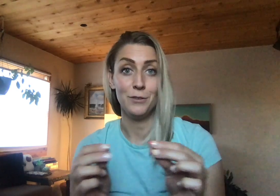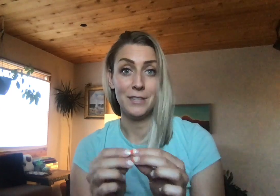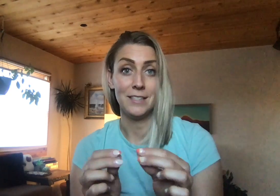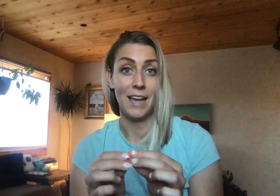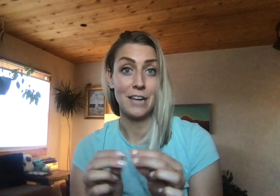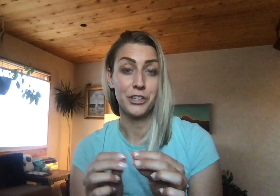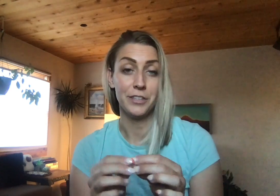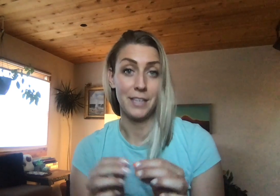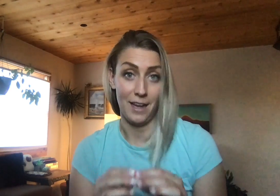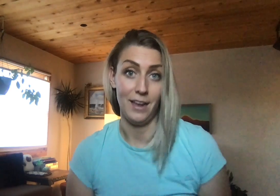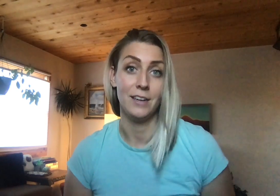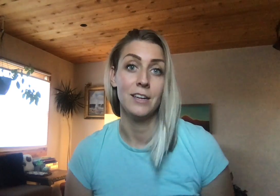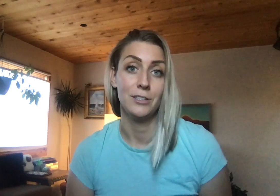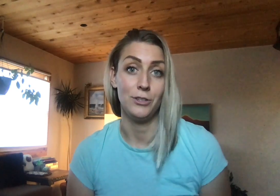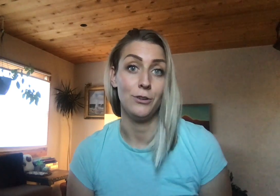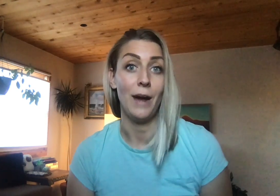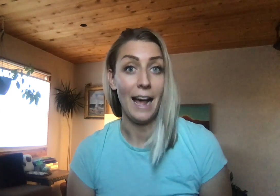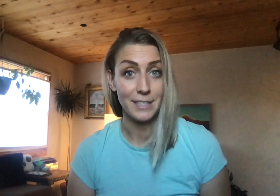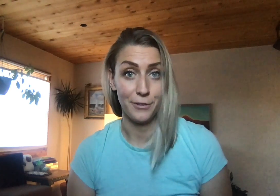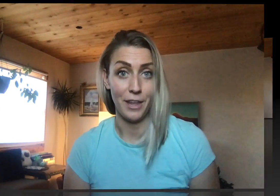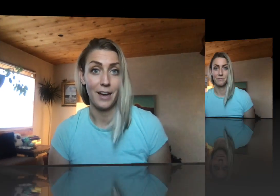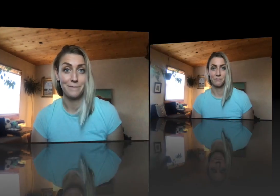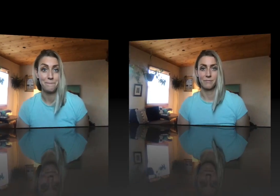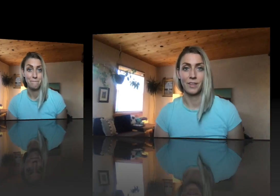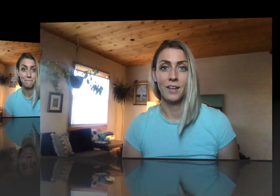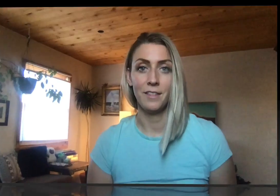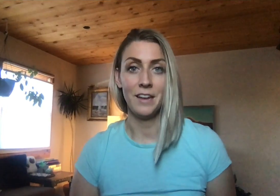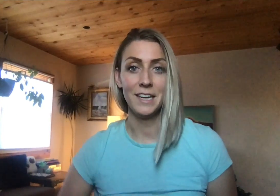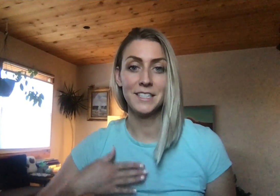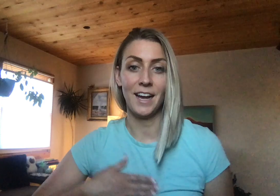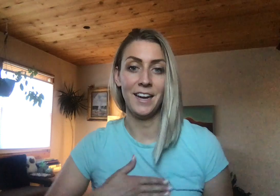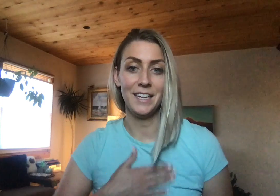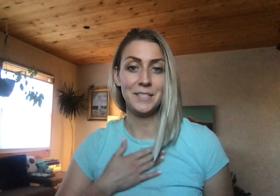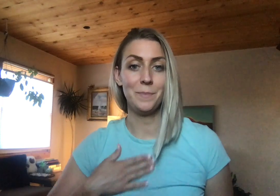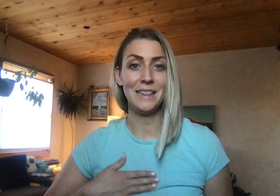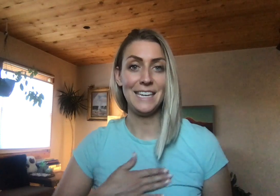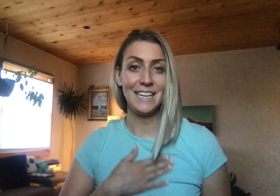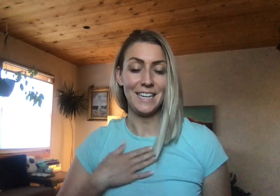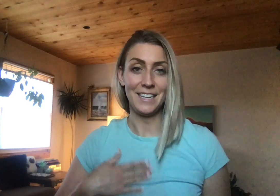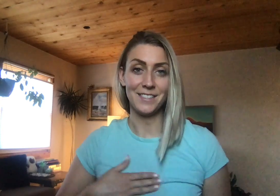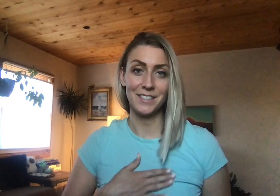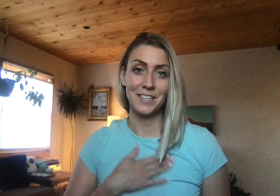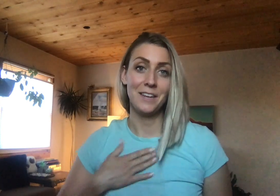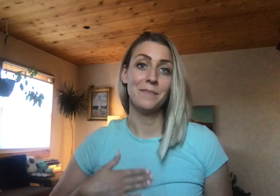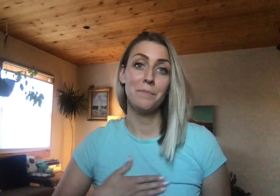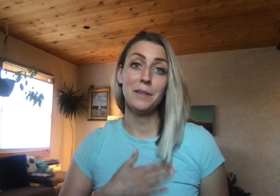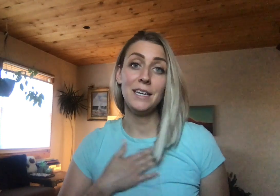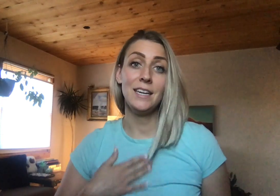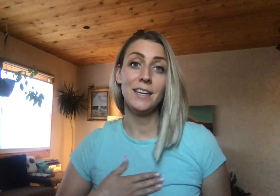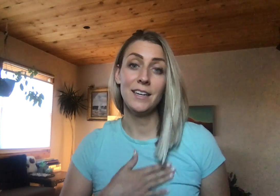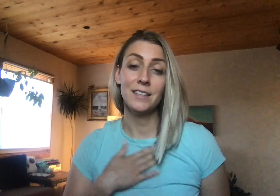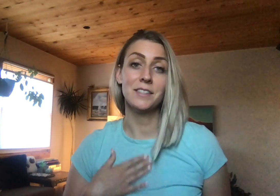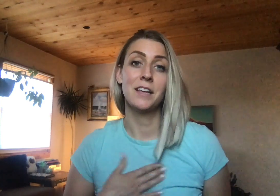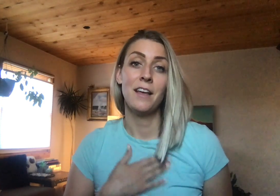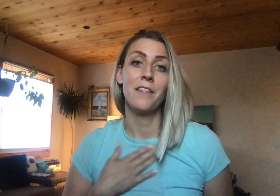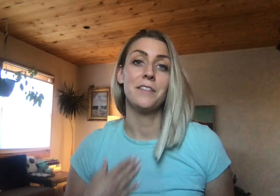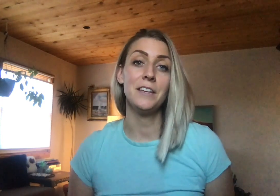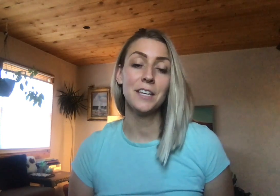this catch-all sign to ask for that. The next sign is please. Please. This can be